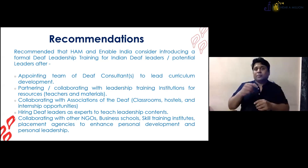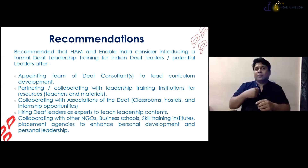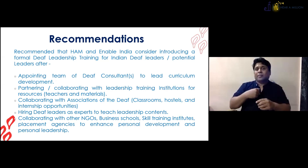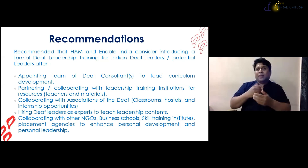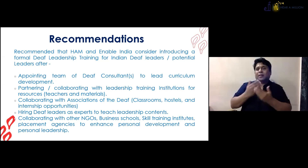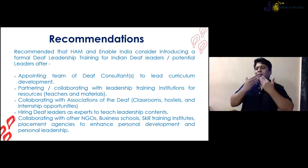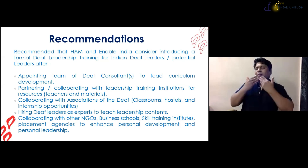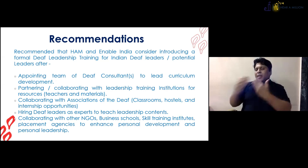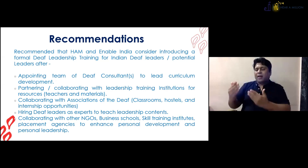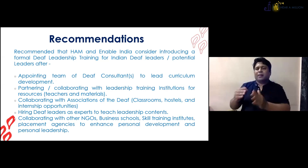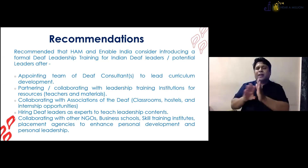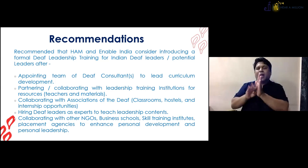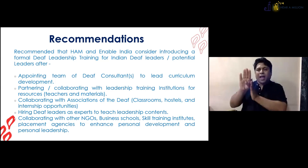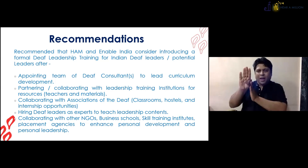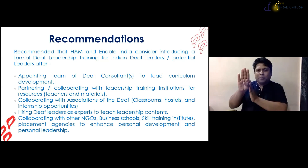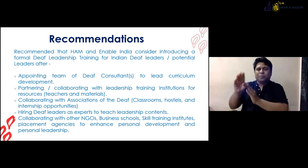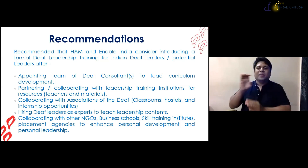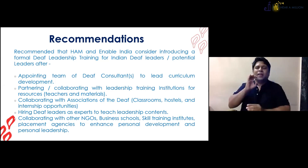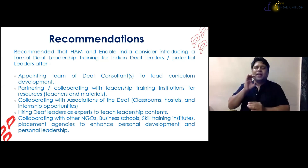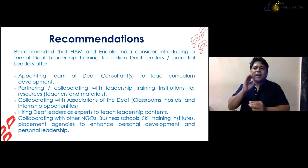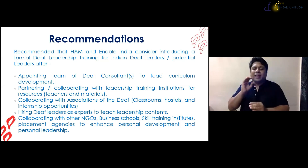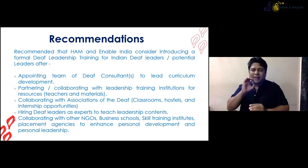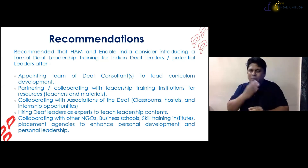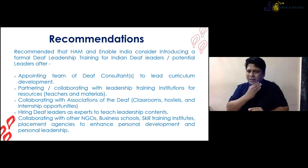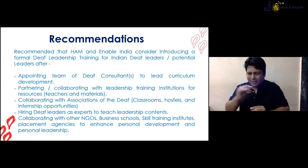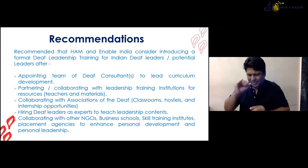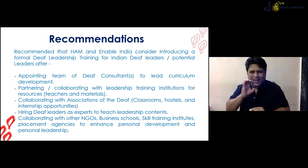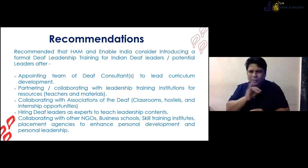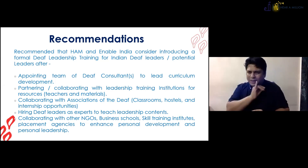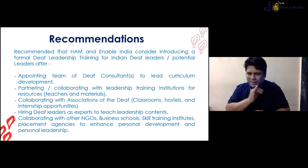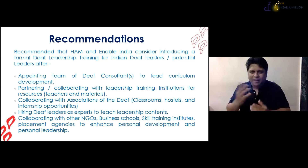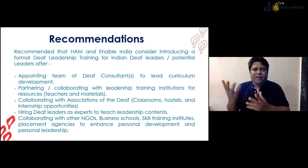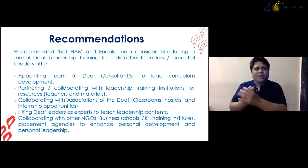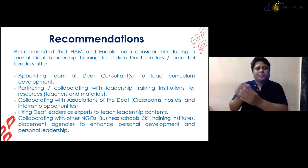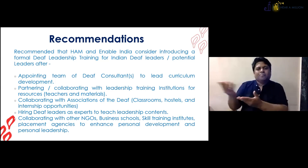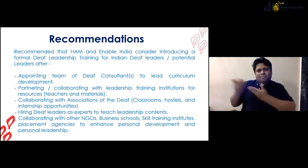So now I would like to thank Here a Million, Enable India